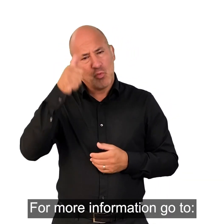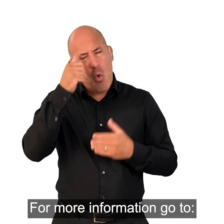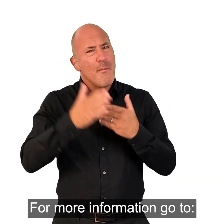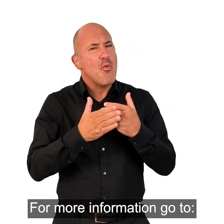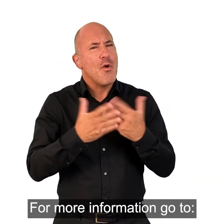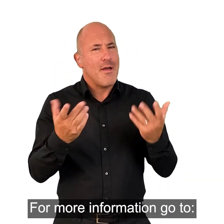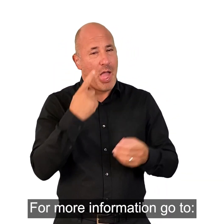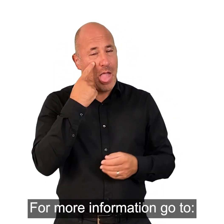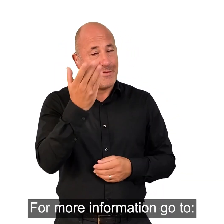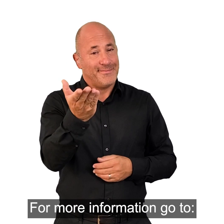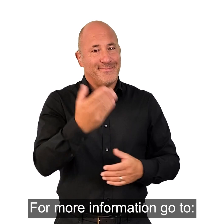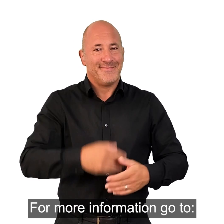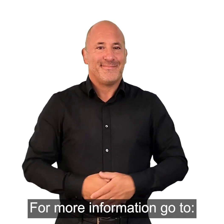For more information, go to